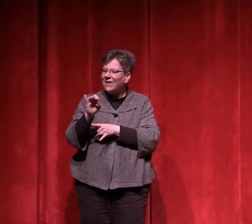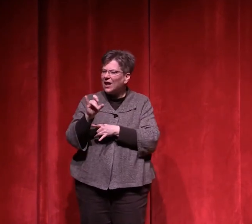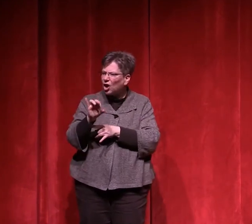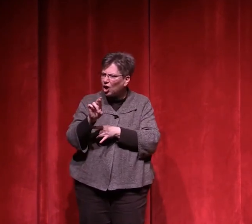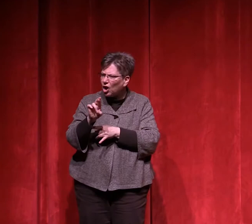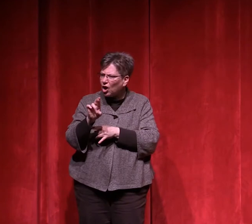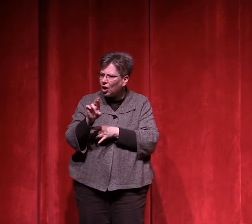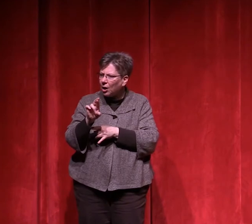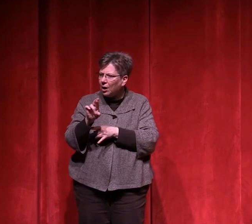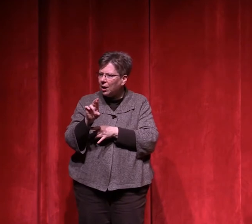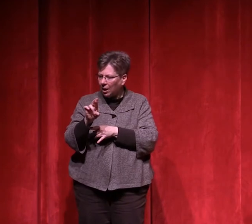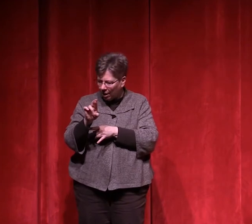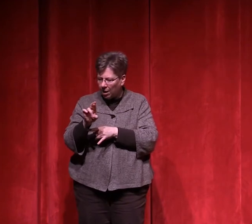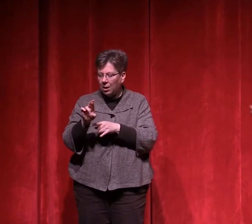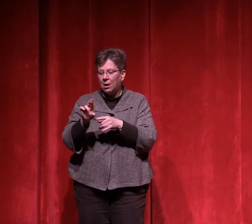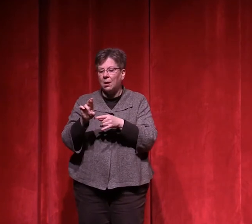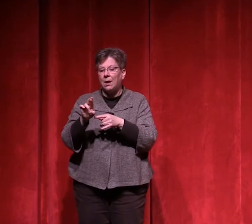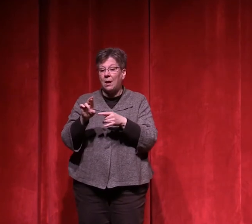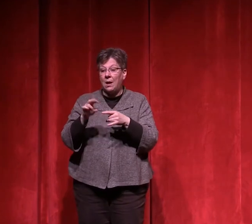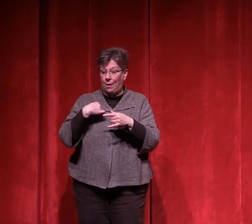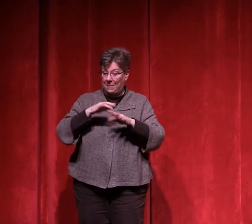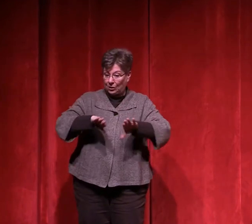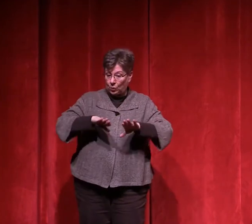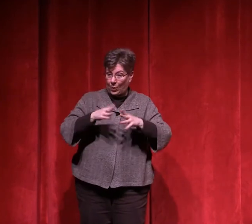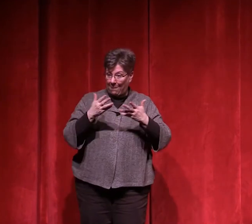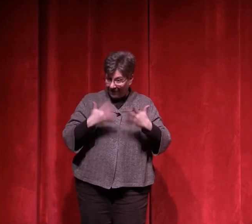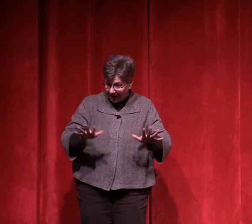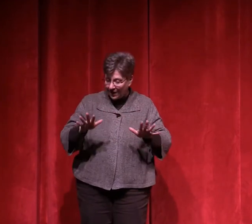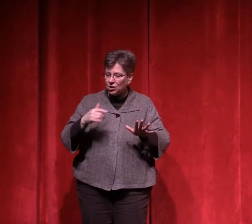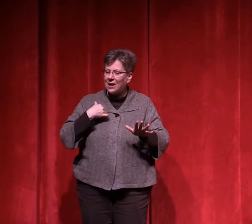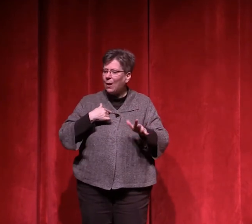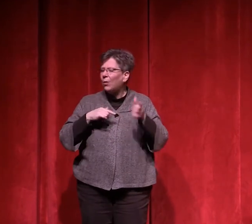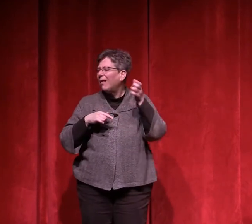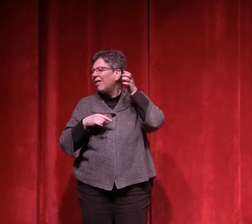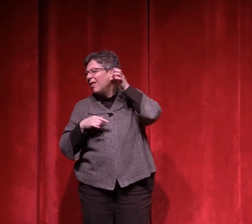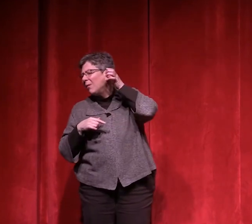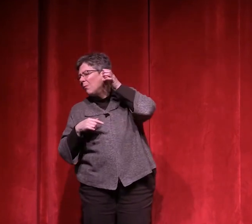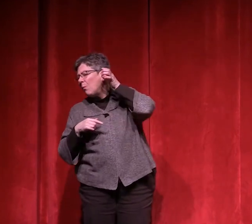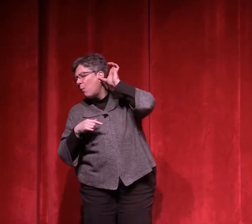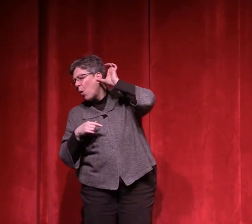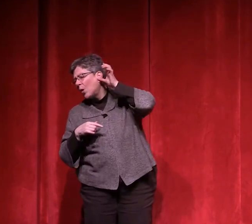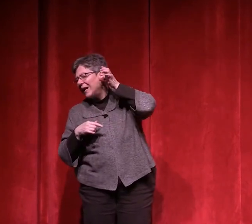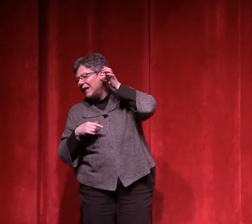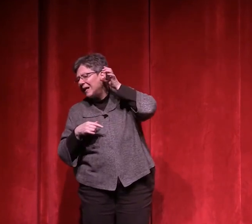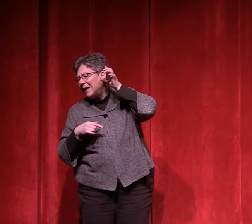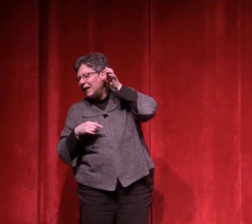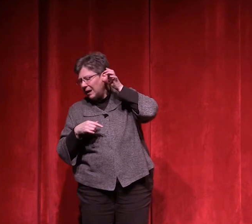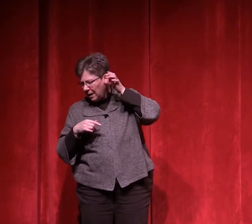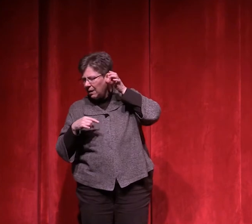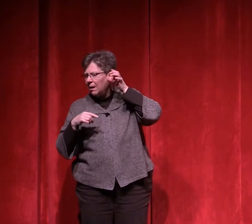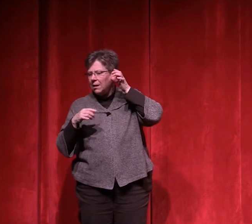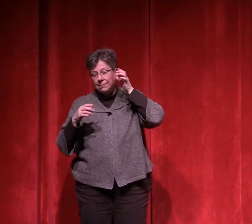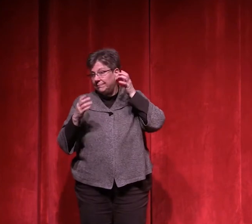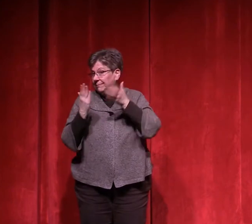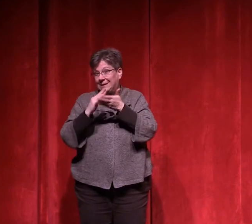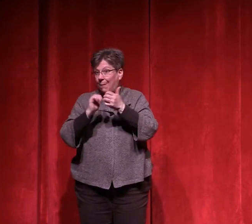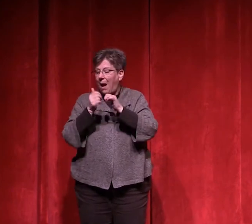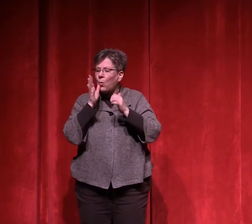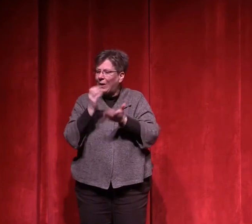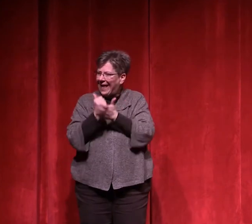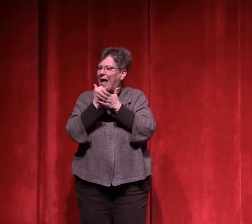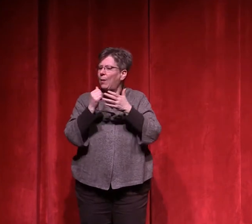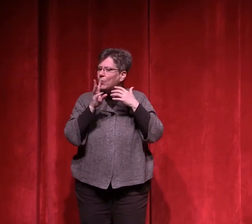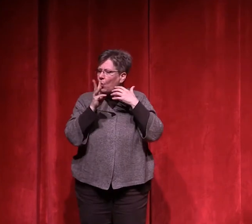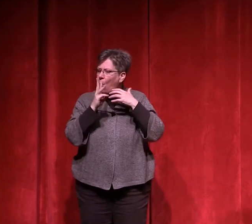come out, right? So I, like, get a cotton ball, and I'm squeezing, and then I just got the whole goddamn bottle. Like, what the fuck?